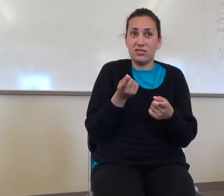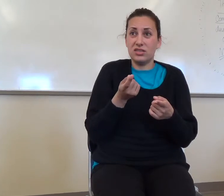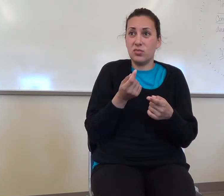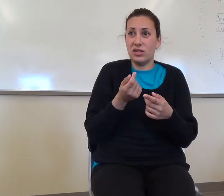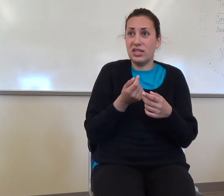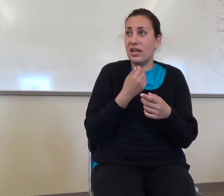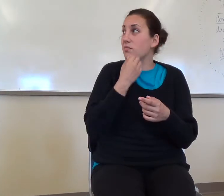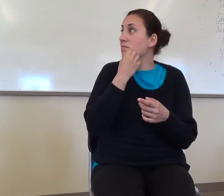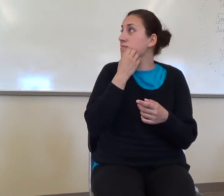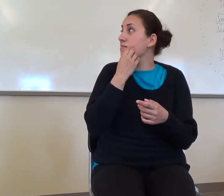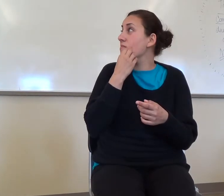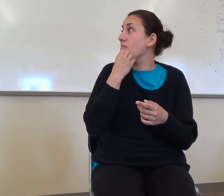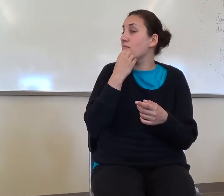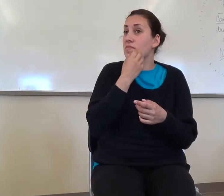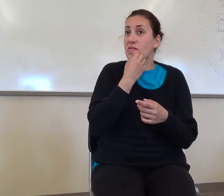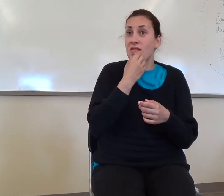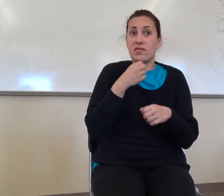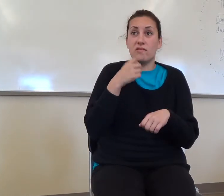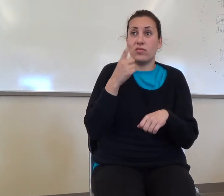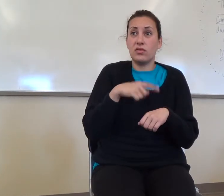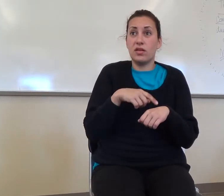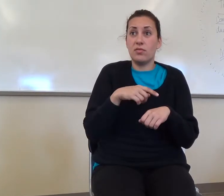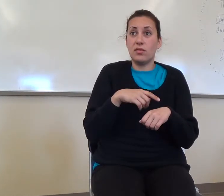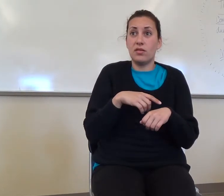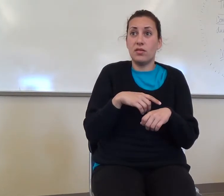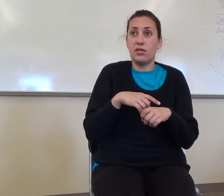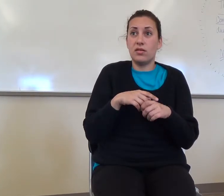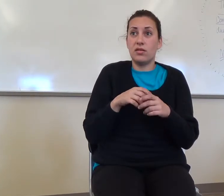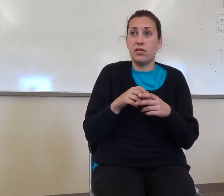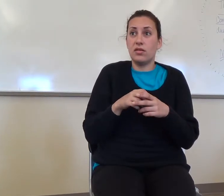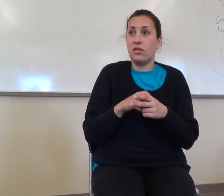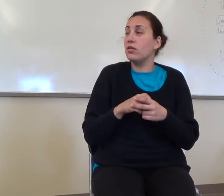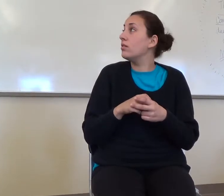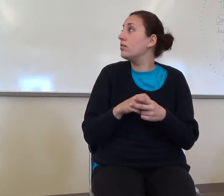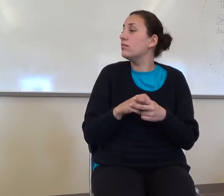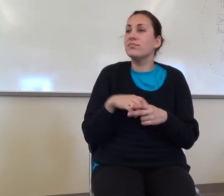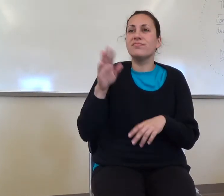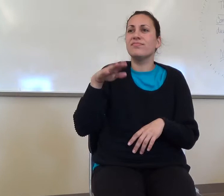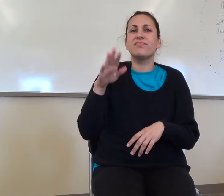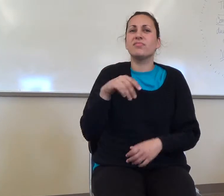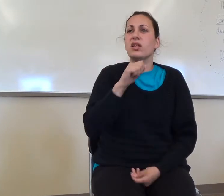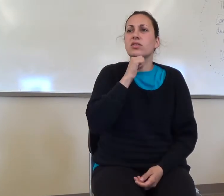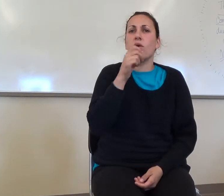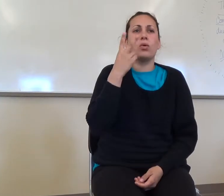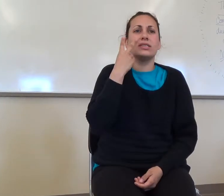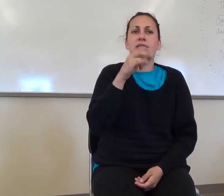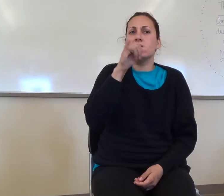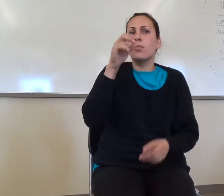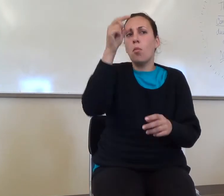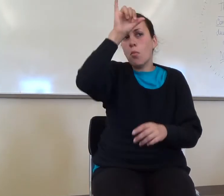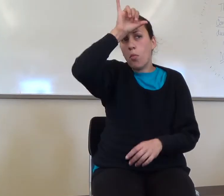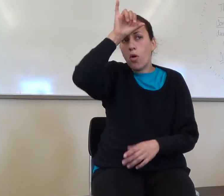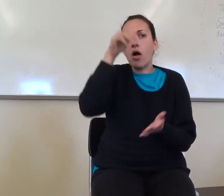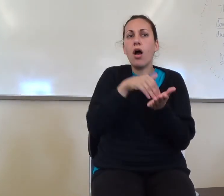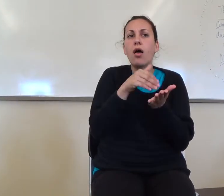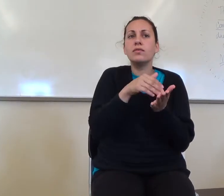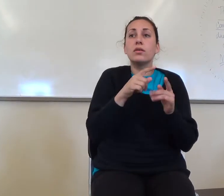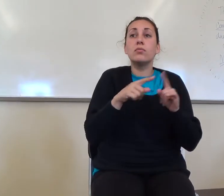Just one time? Yeah, so that's not repeated throughout. What we're looking for is what's repeated or referred to